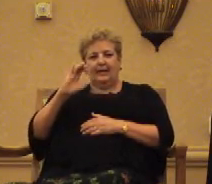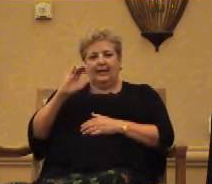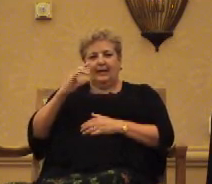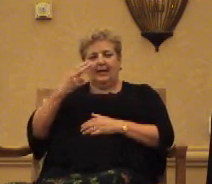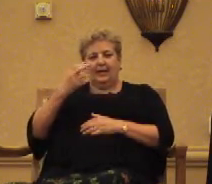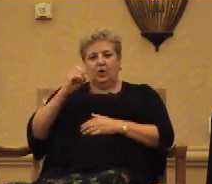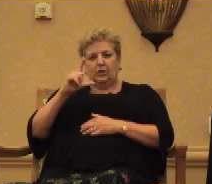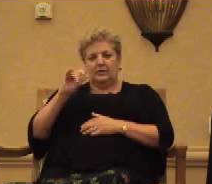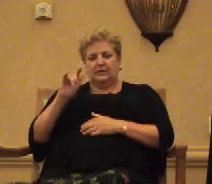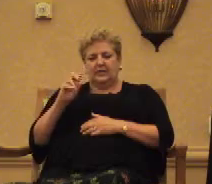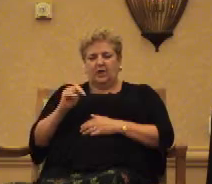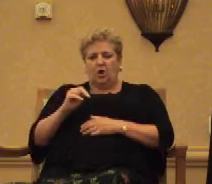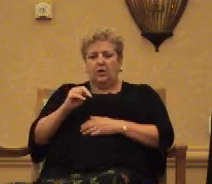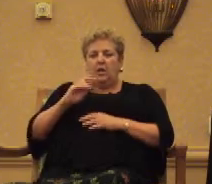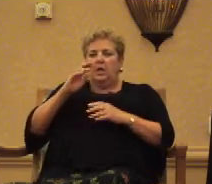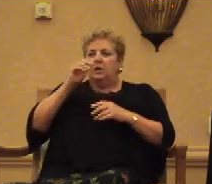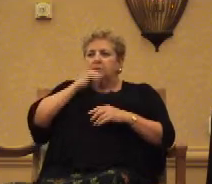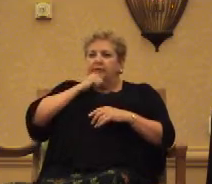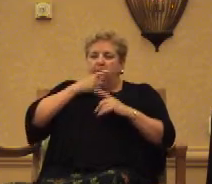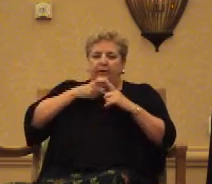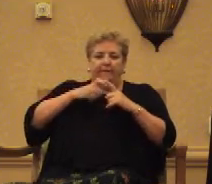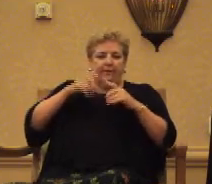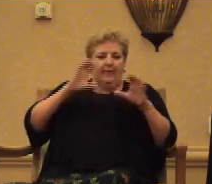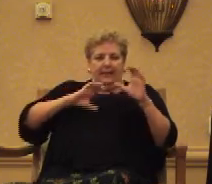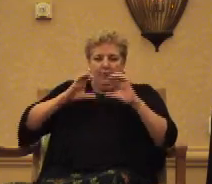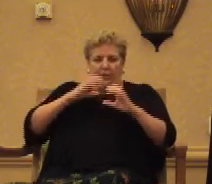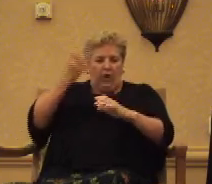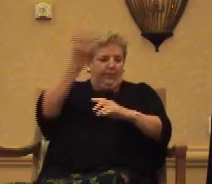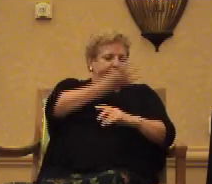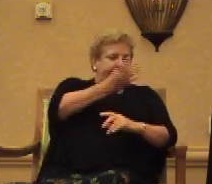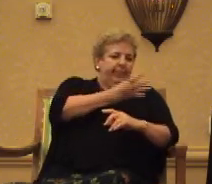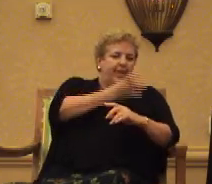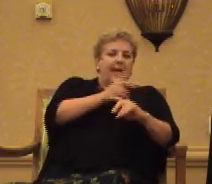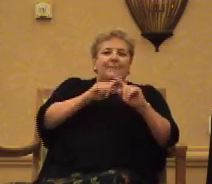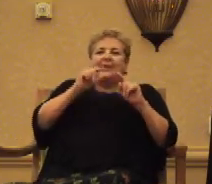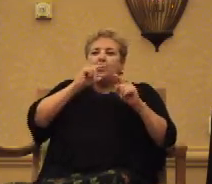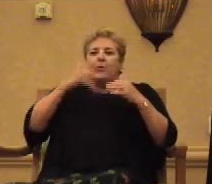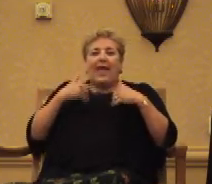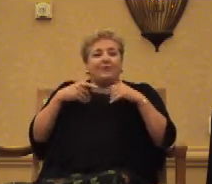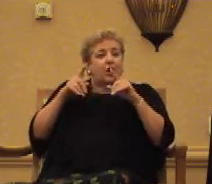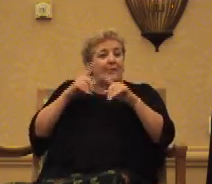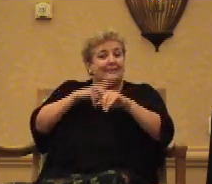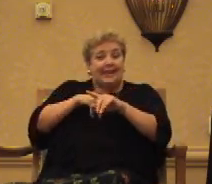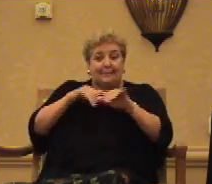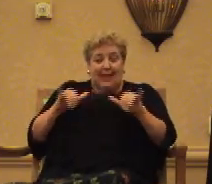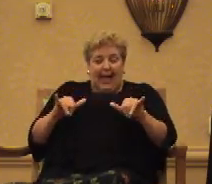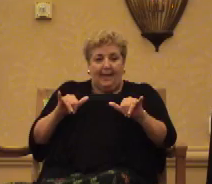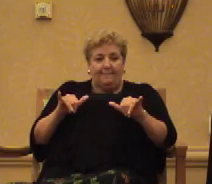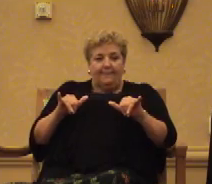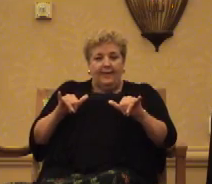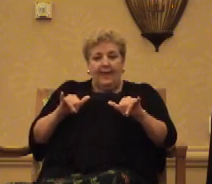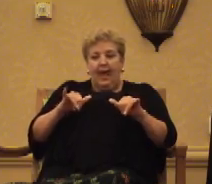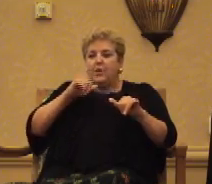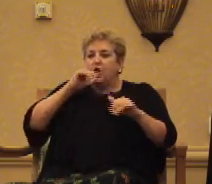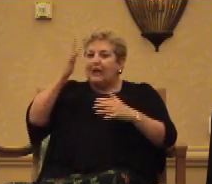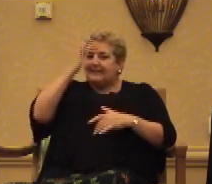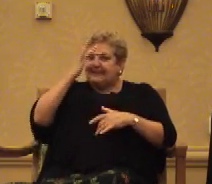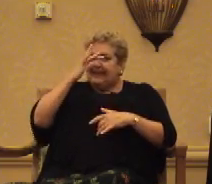chemotherapy, and it's brutal. And they're not given the chemotherapy on the same day, and they're not sick on the same day, and they're not sick exactly the same way.